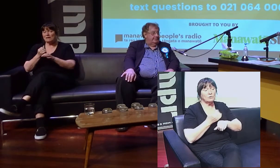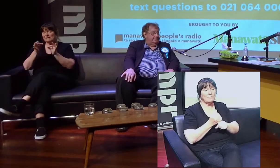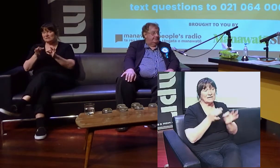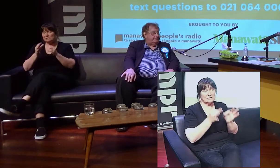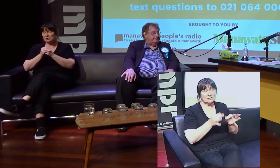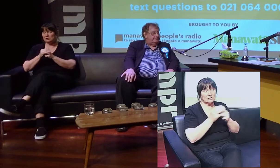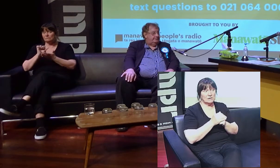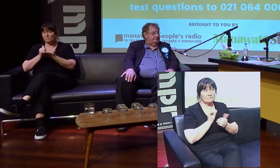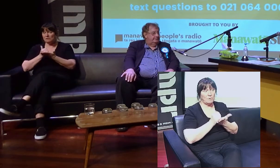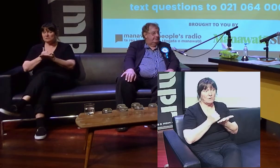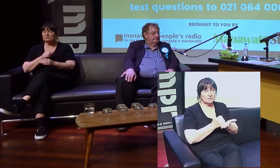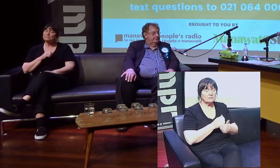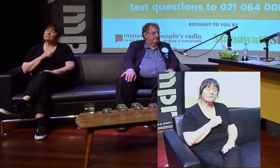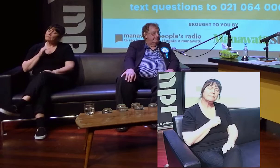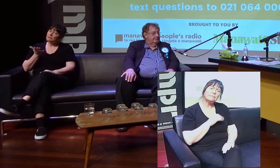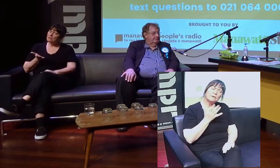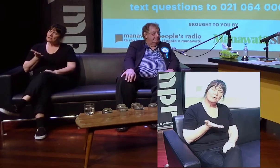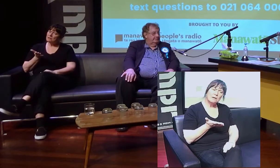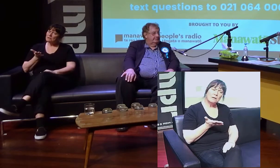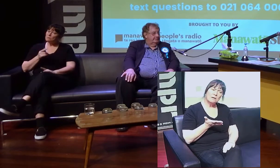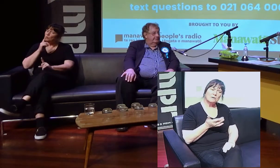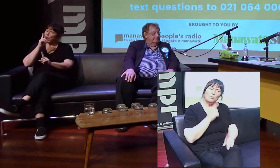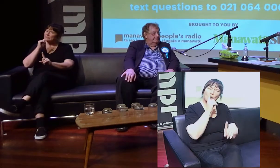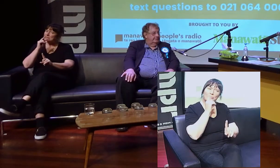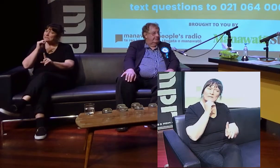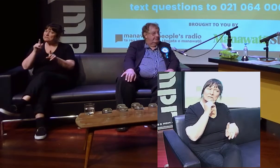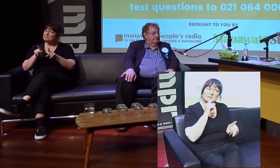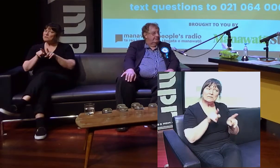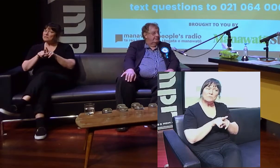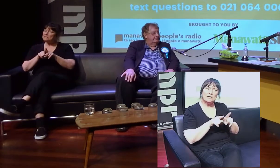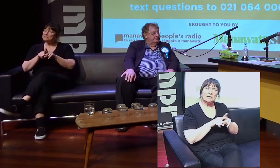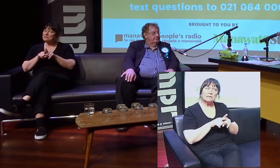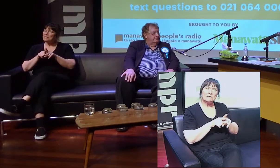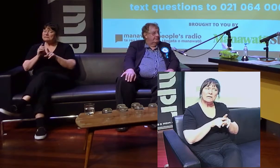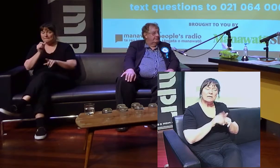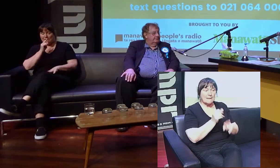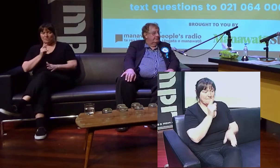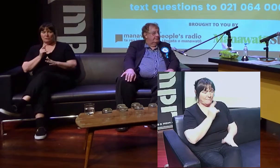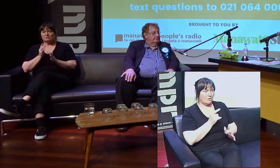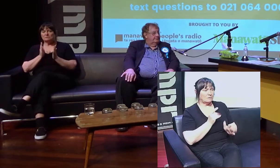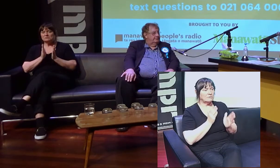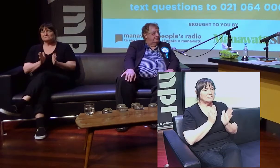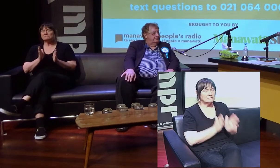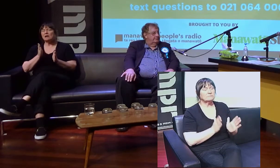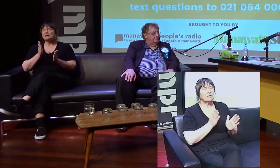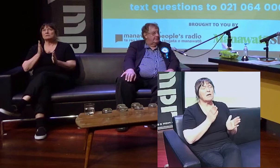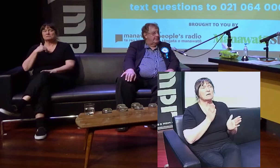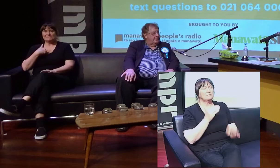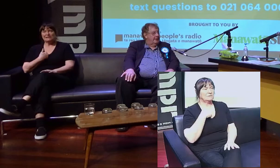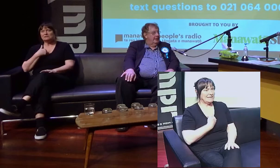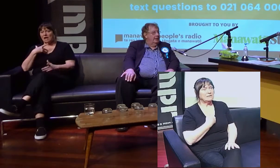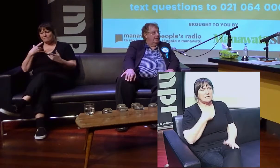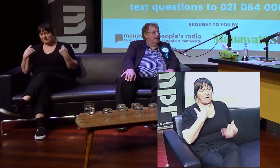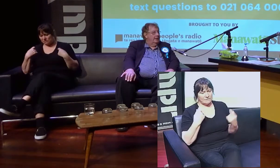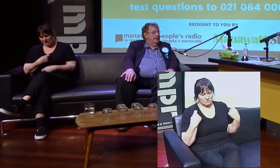assistance. Alternatively, though, what you're potentially doing is driving people that do desperately want to undergo surgery to go to other countries to do